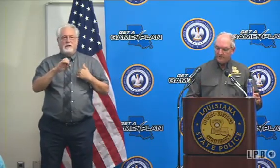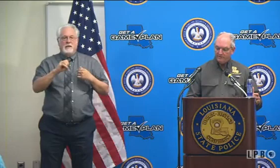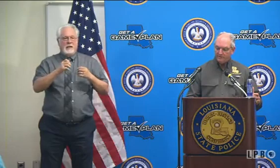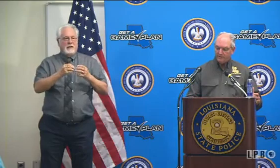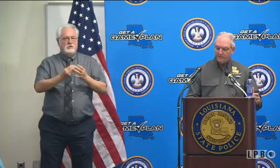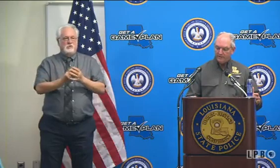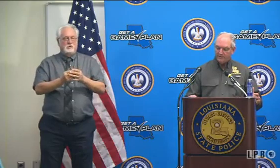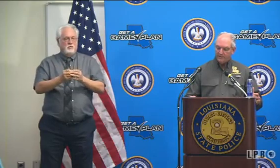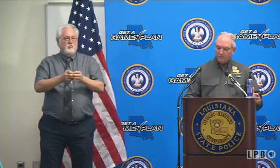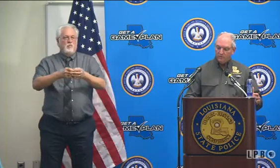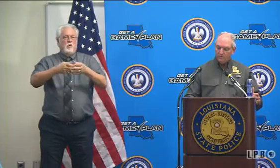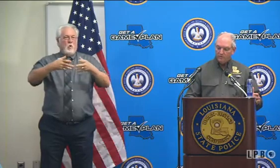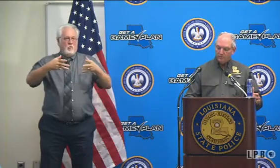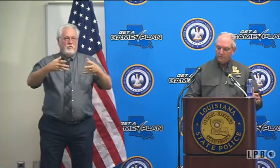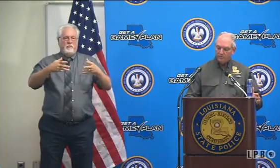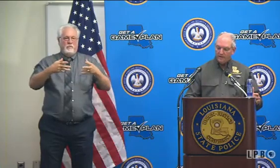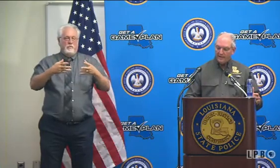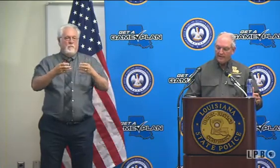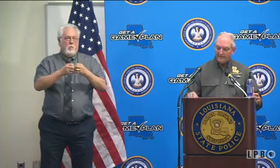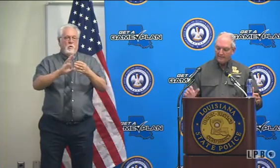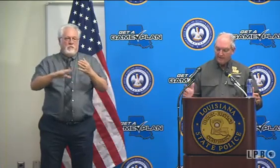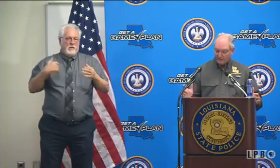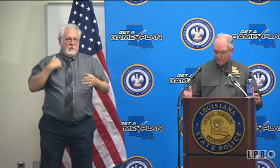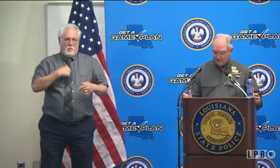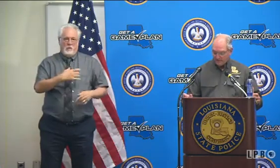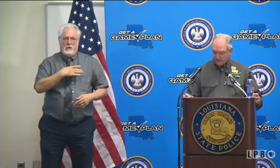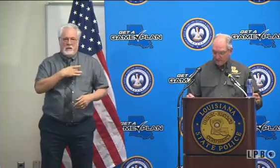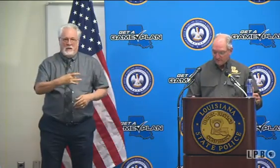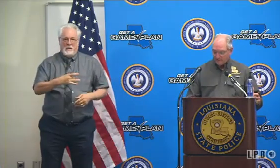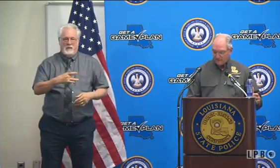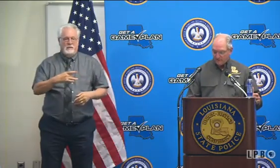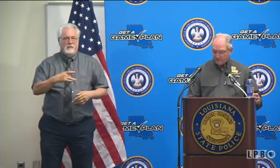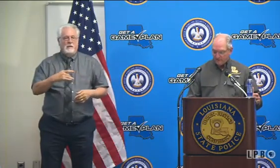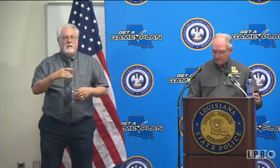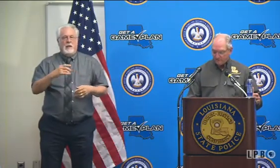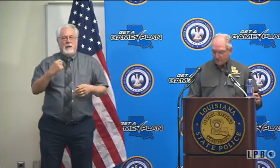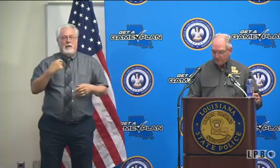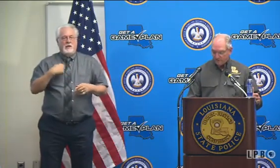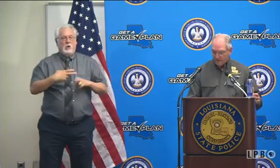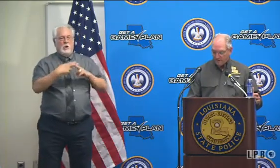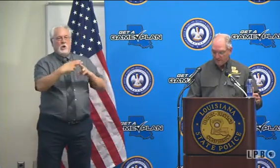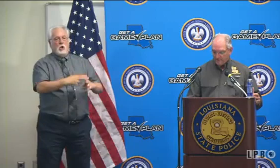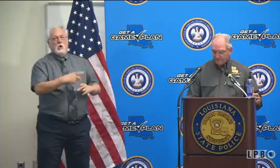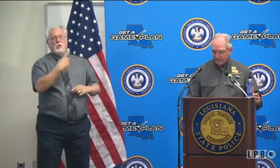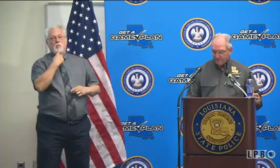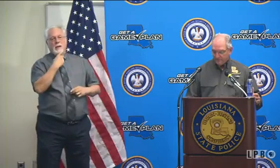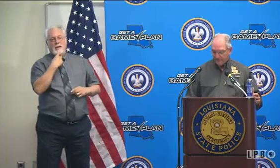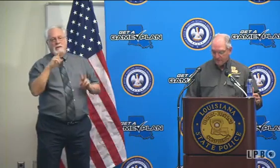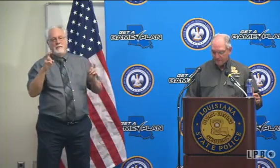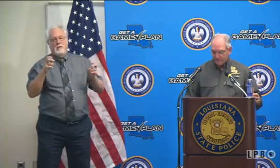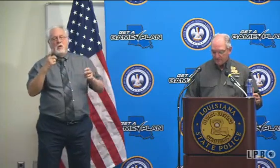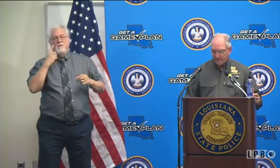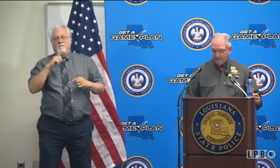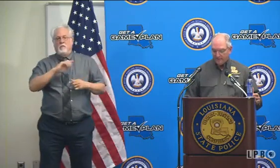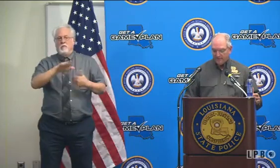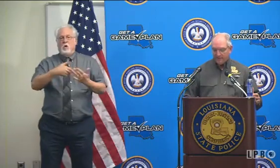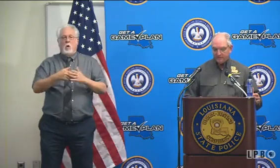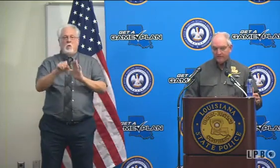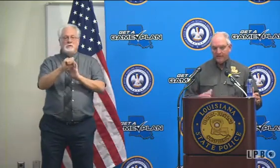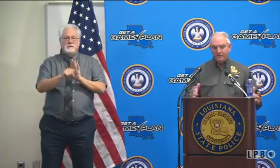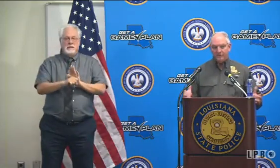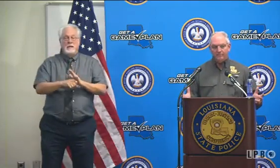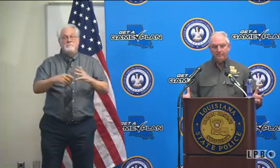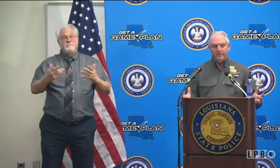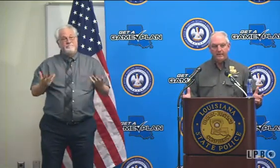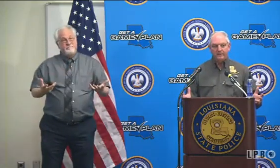that exceeds what we would like, and in fact is categorized as red for the entire state.